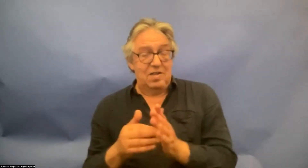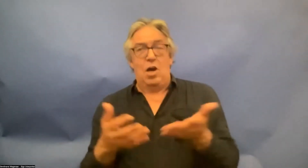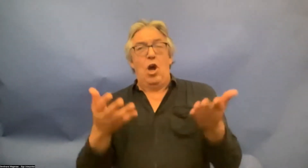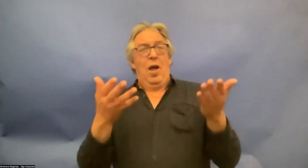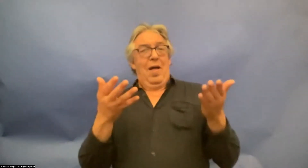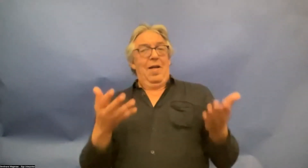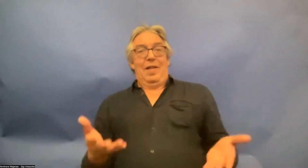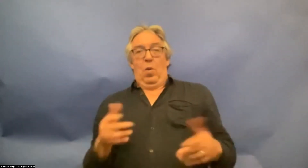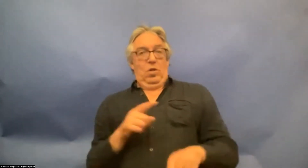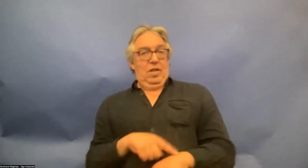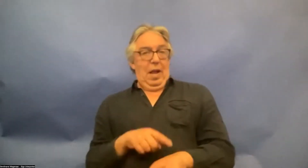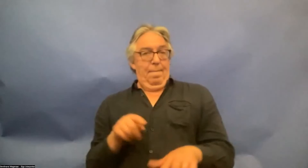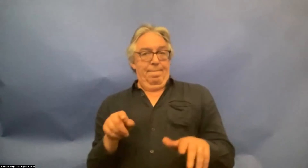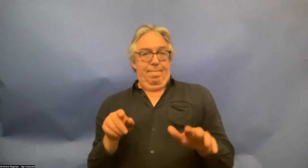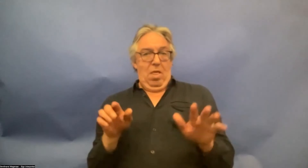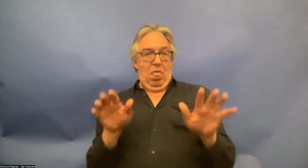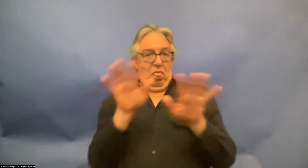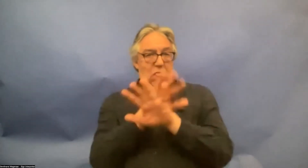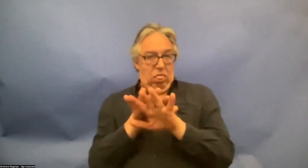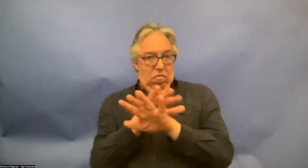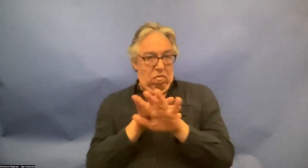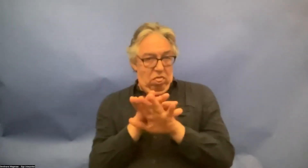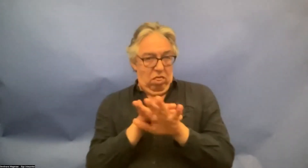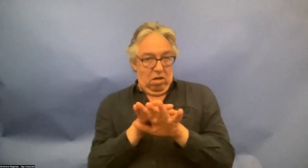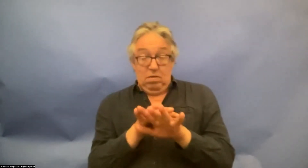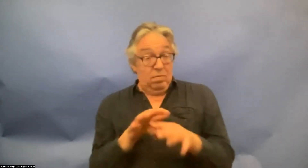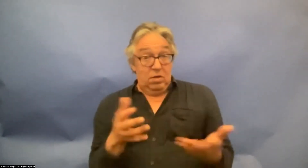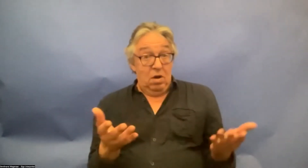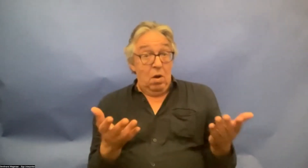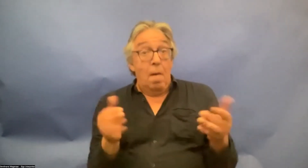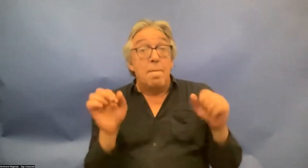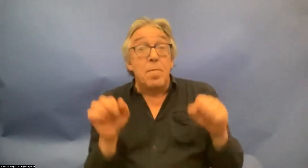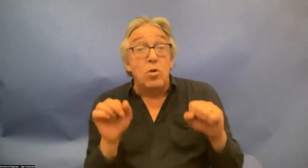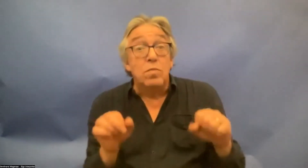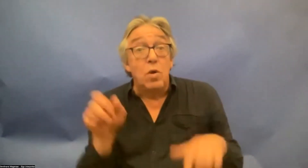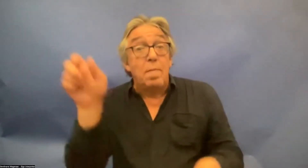like they placed in the institution in Poland and they will stay there forever. I mean, we cannot